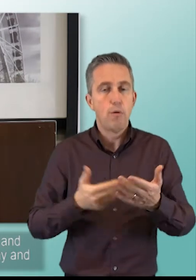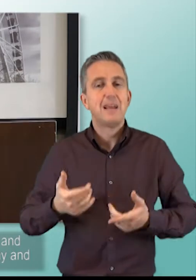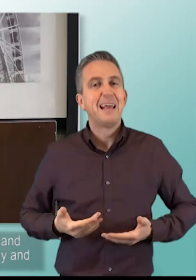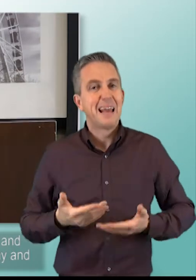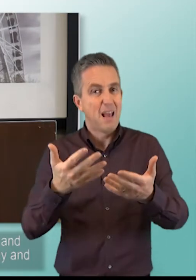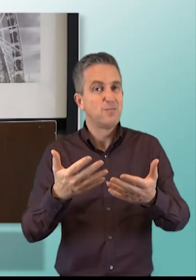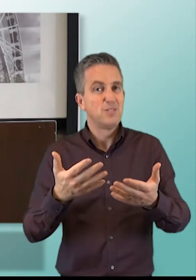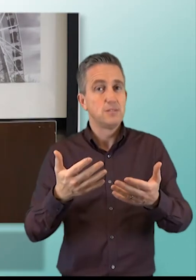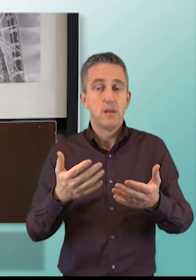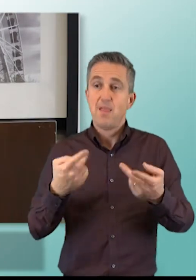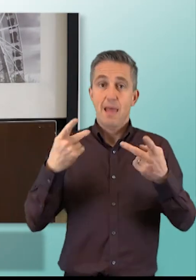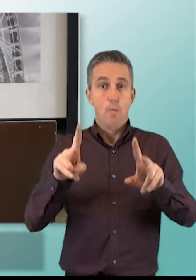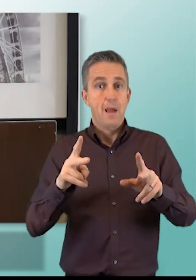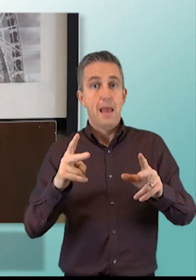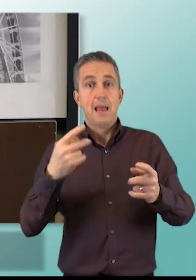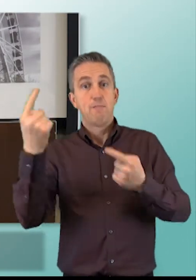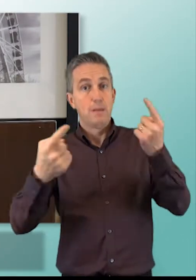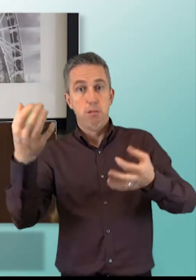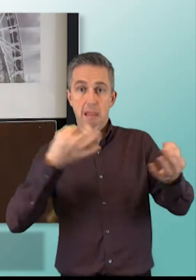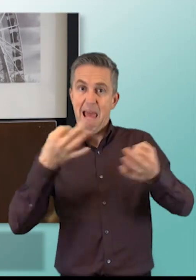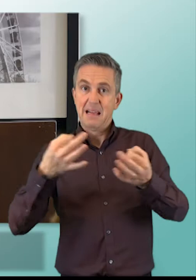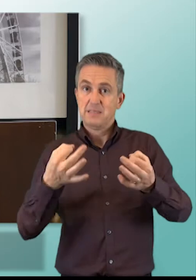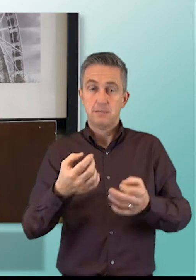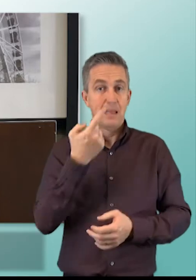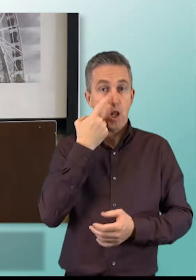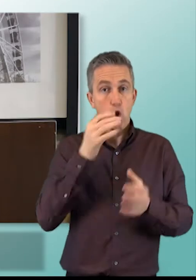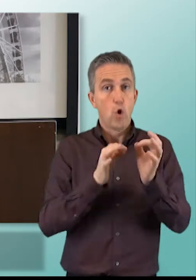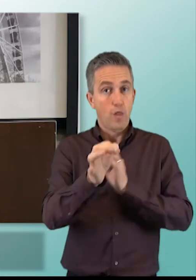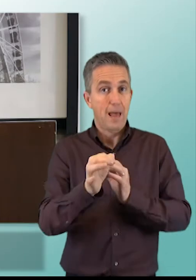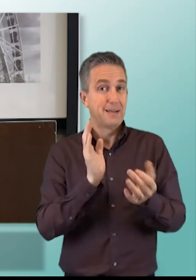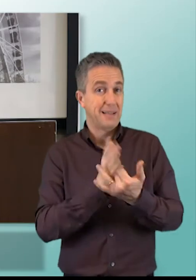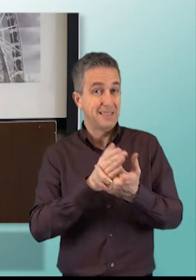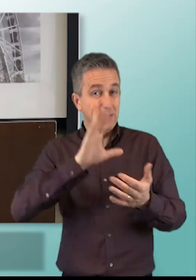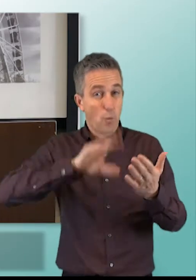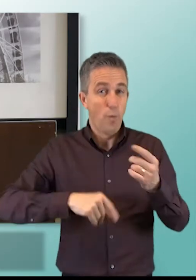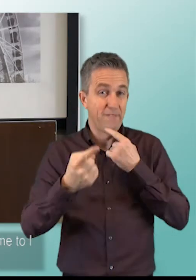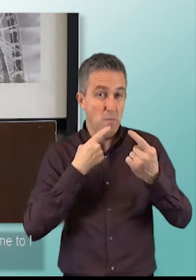accounts anyway, and that would potentially get over that need to supply it on request.